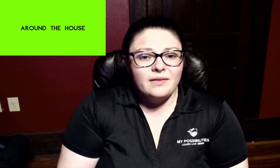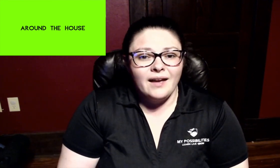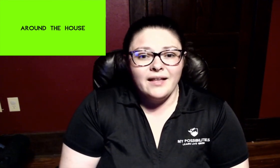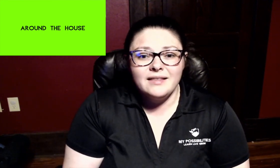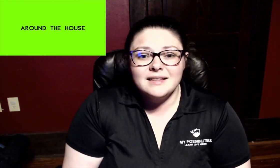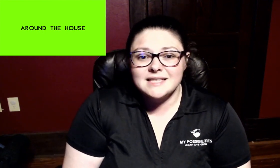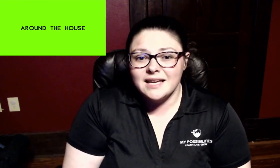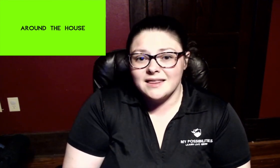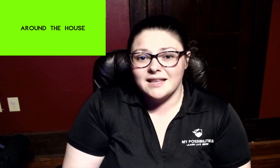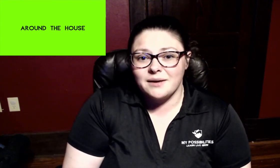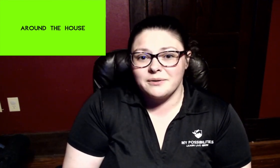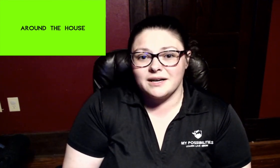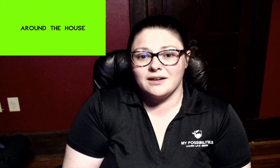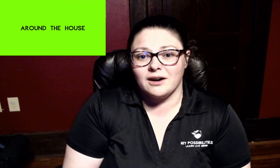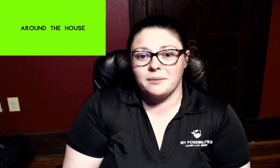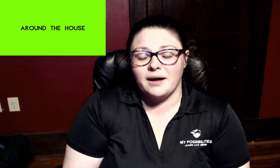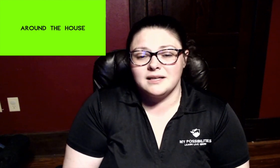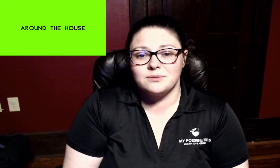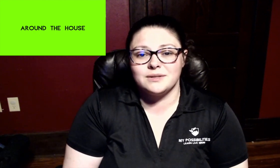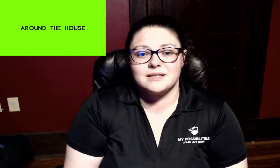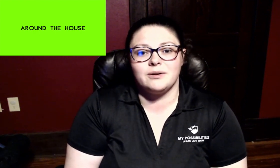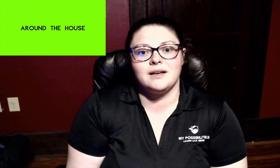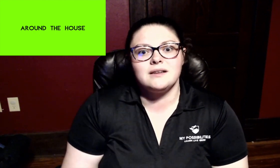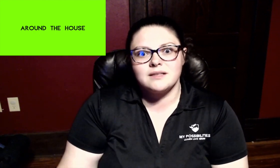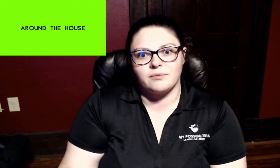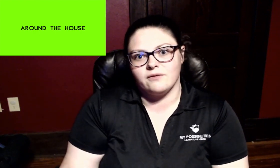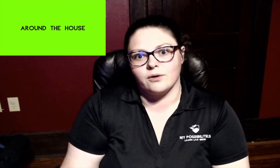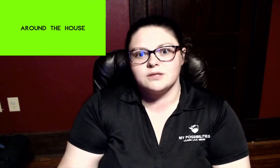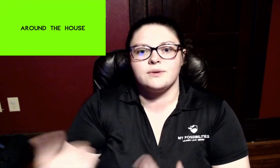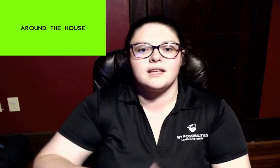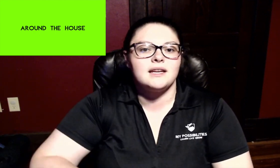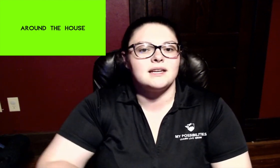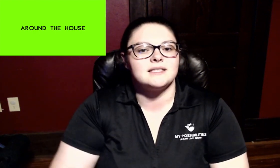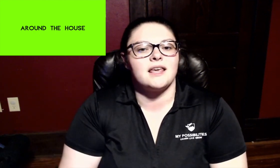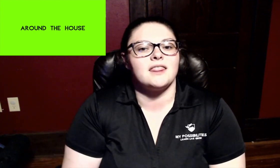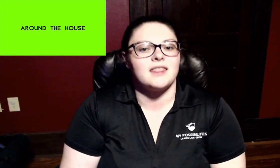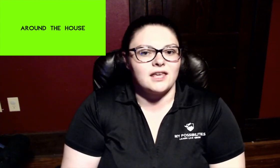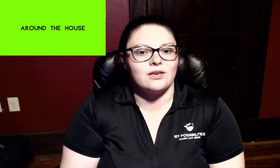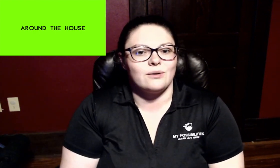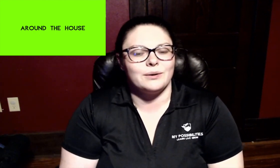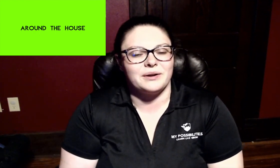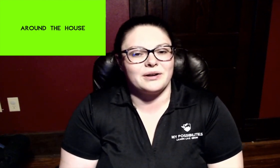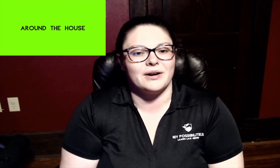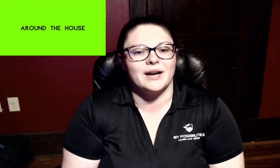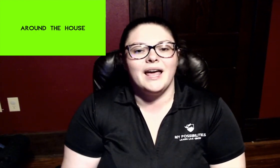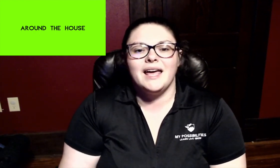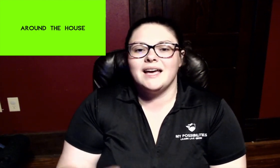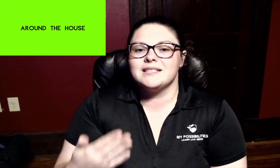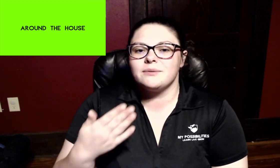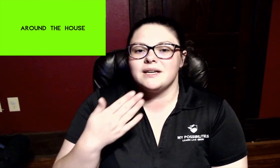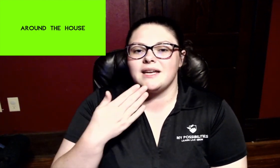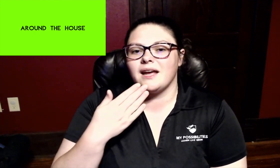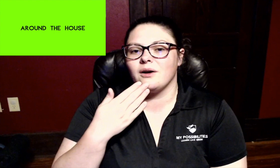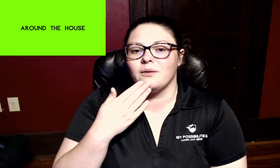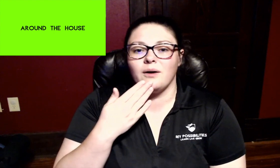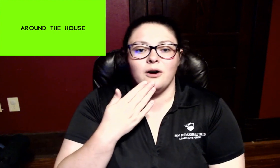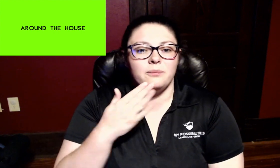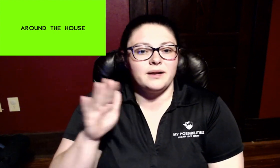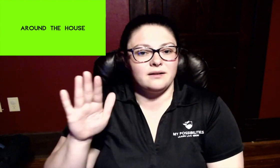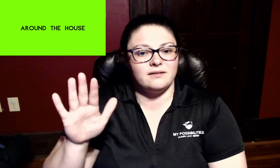And then the second thing that we're going to talk about is when someone does something for us, we then need to say thank you in return. And so we're going to take our open hand